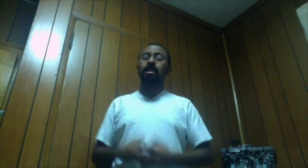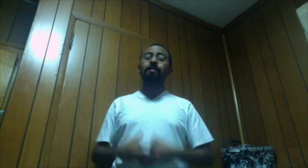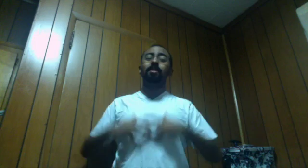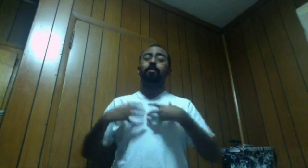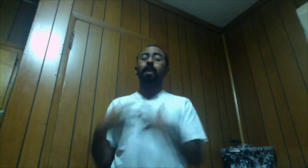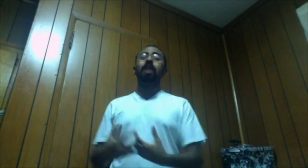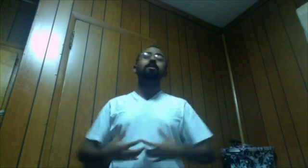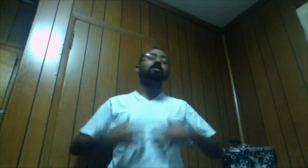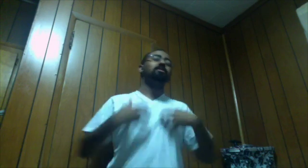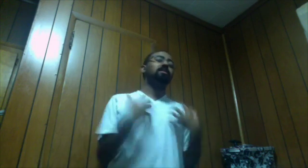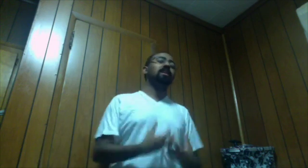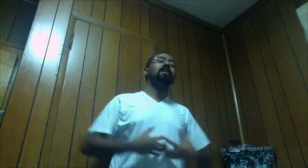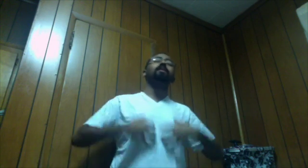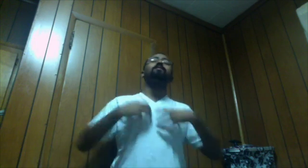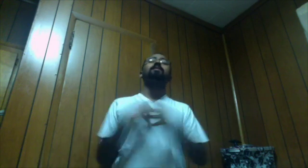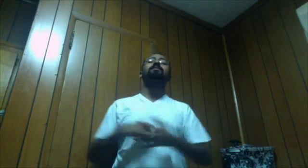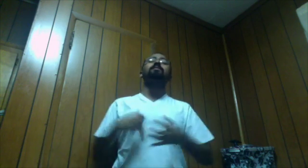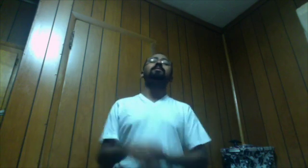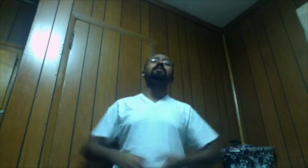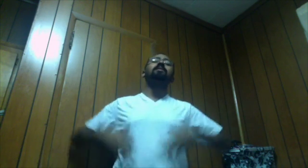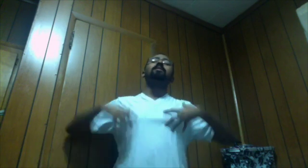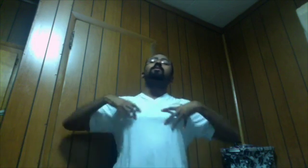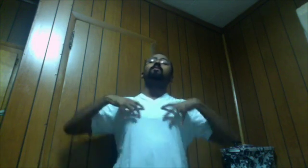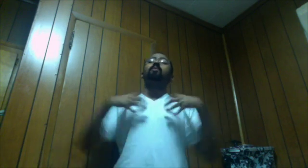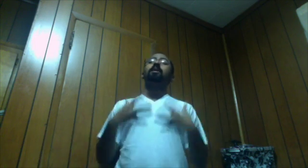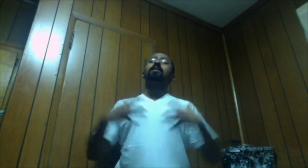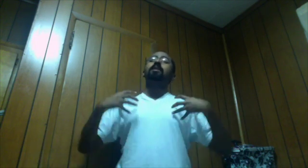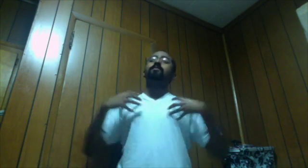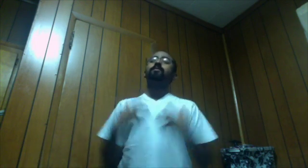and their powers and their clan, and you get to see what it